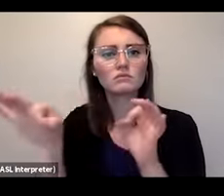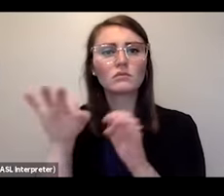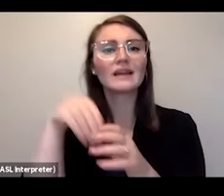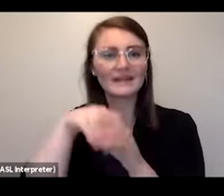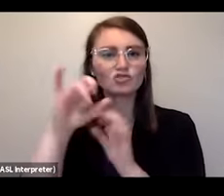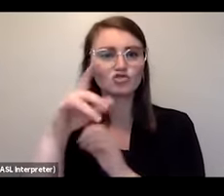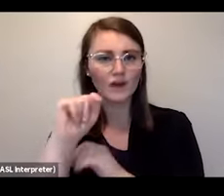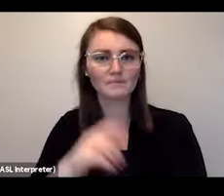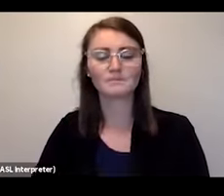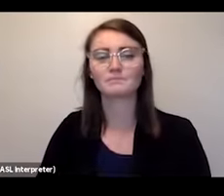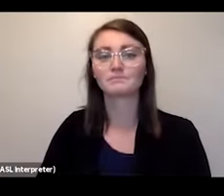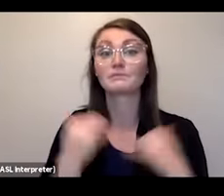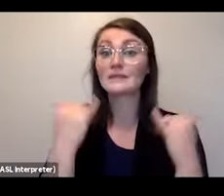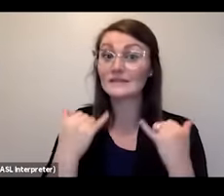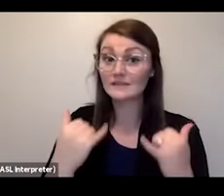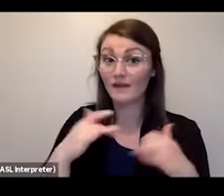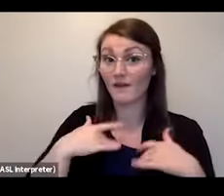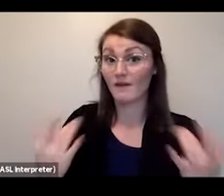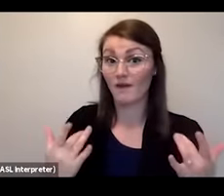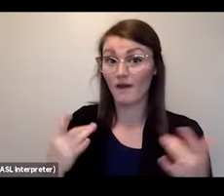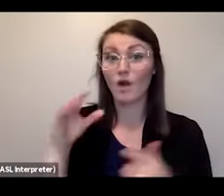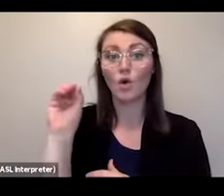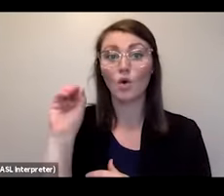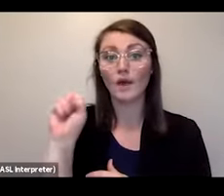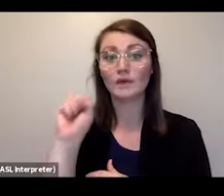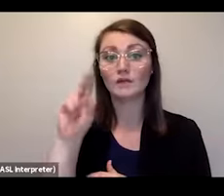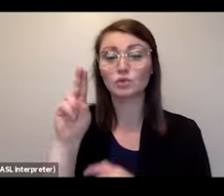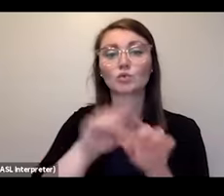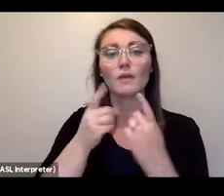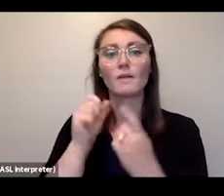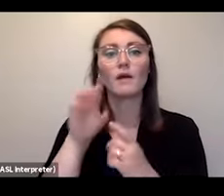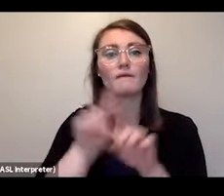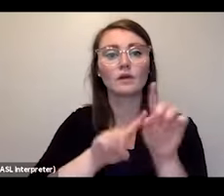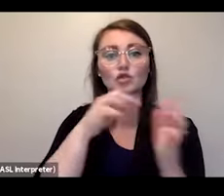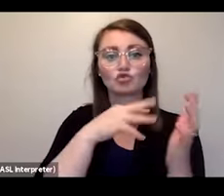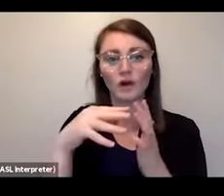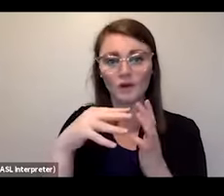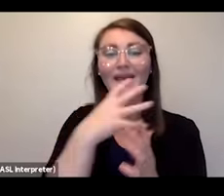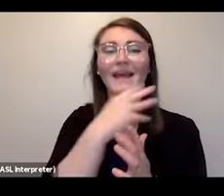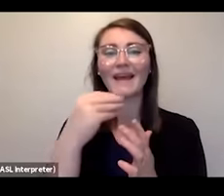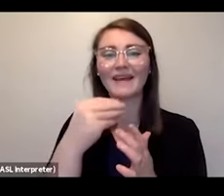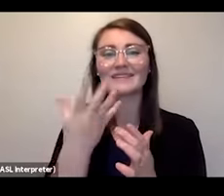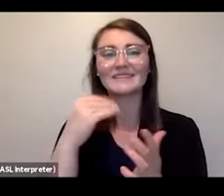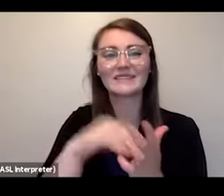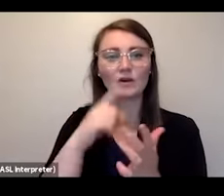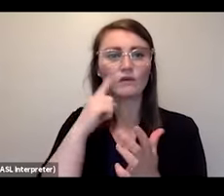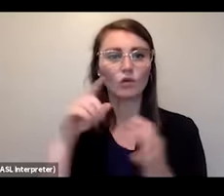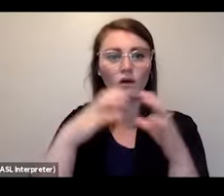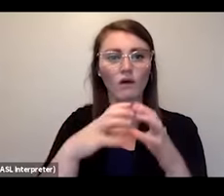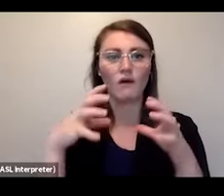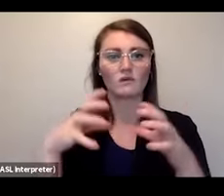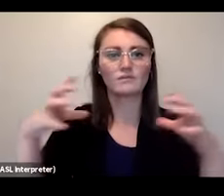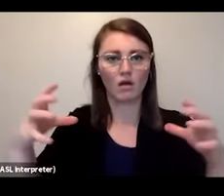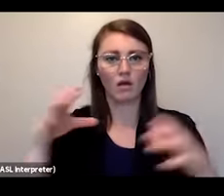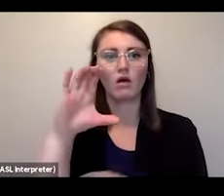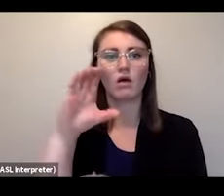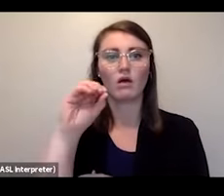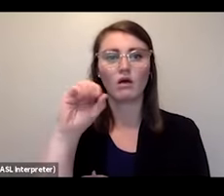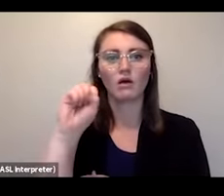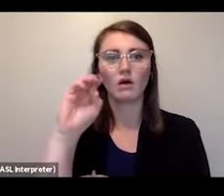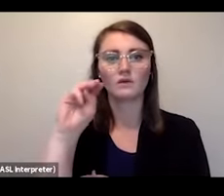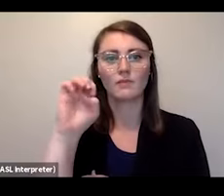Today's event is hosted by the Ohio State University Department of Astronomy and the Center for Cosmology and AstroParticle Physics, or